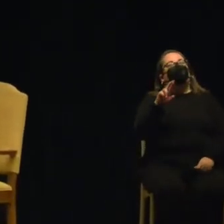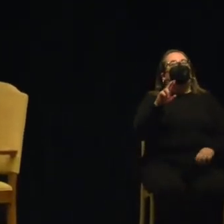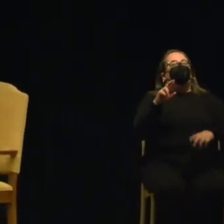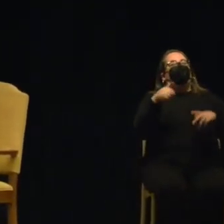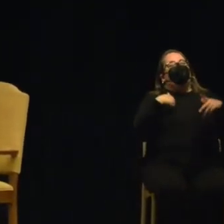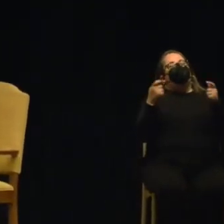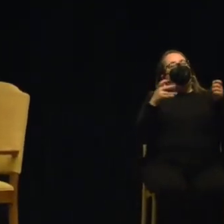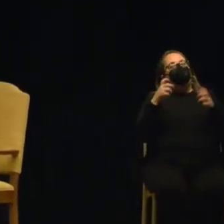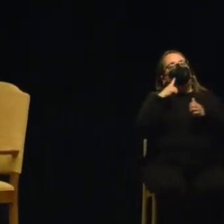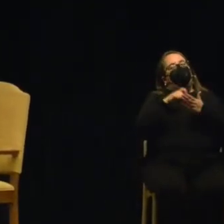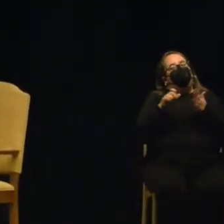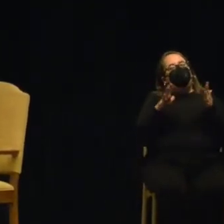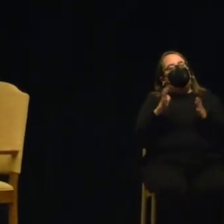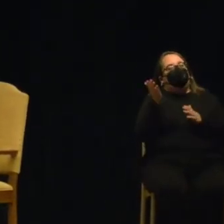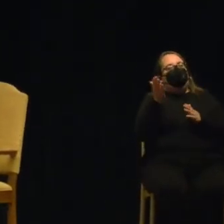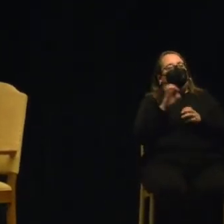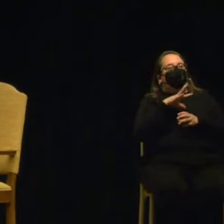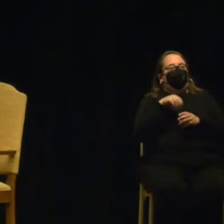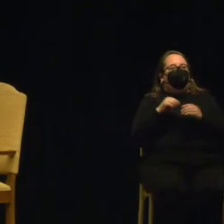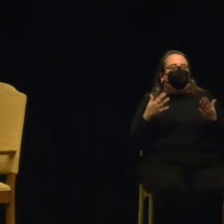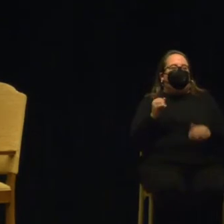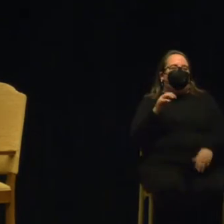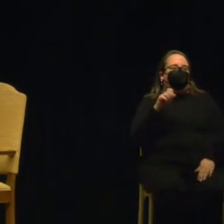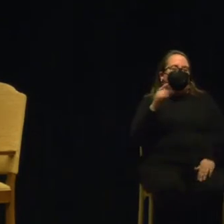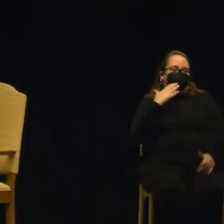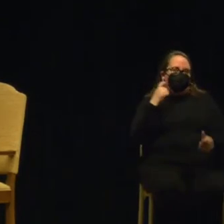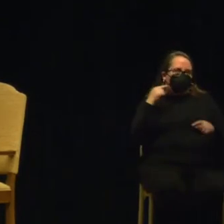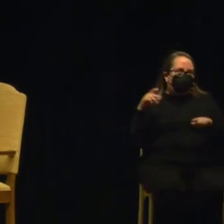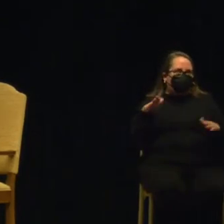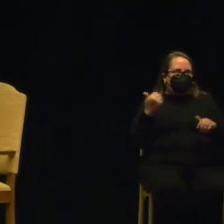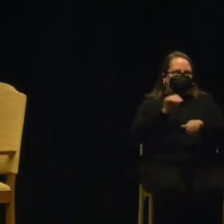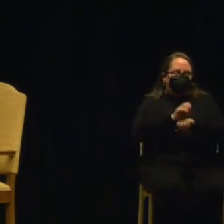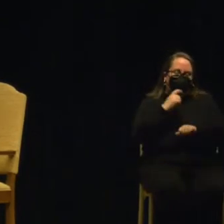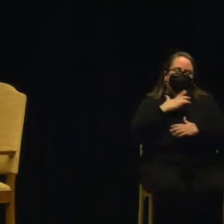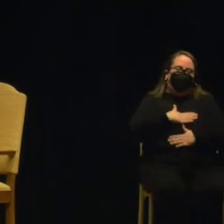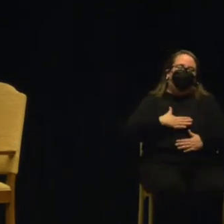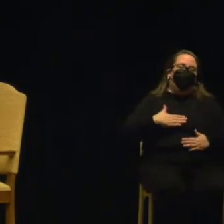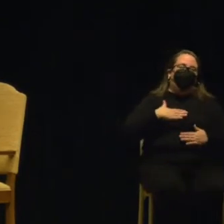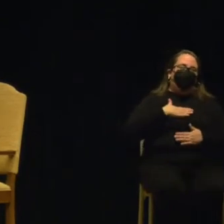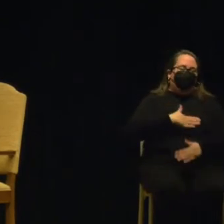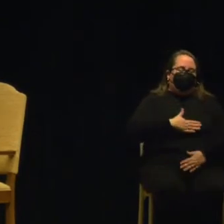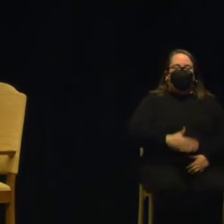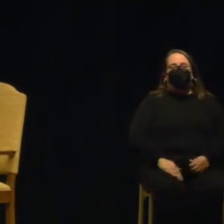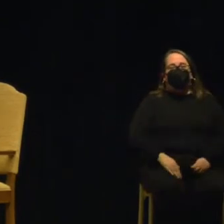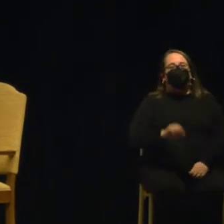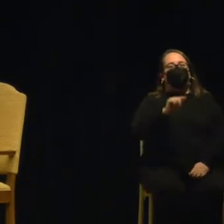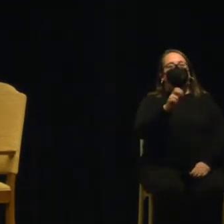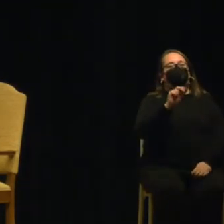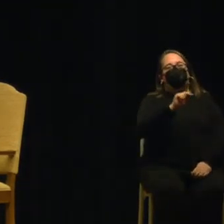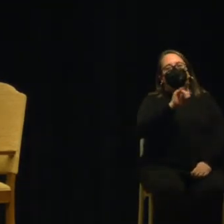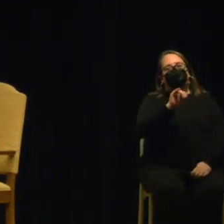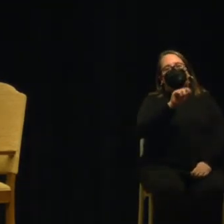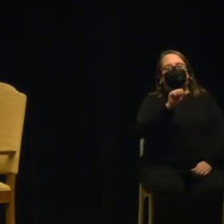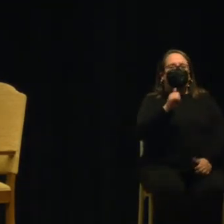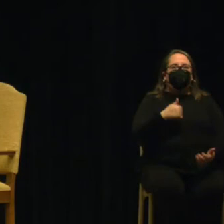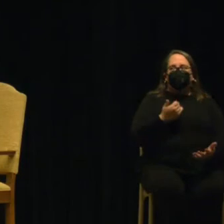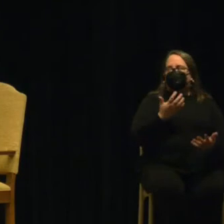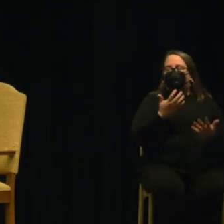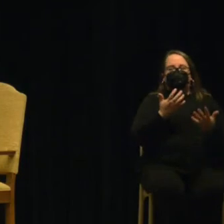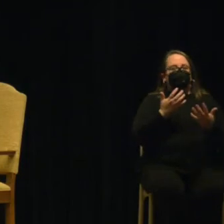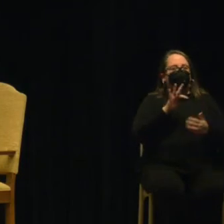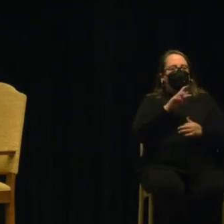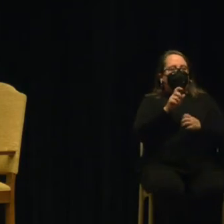and speaker engagement at the Pratt. Thanks for coming out this evening. I really appreciate it. Adrian and Jason are going to have about a